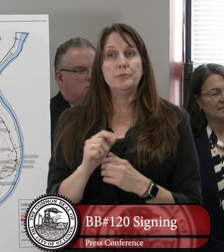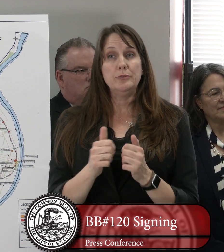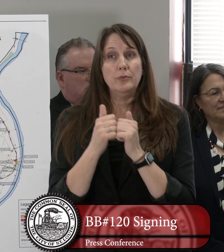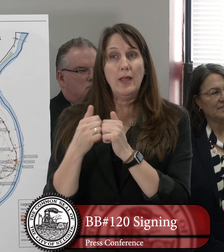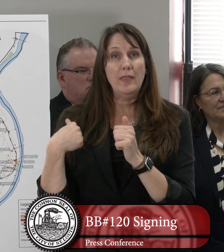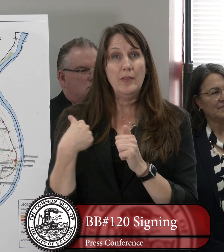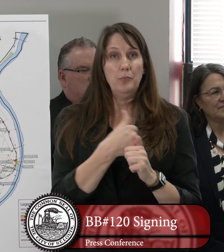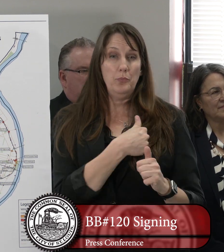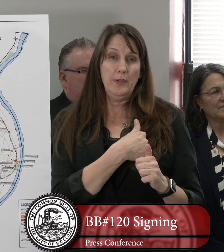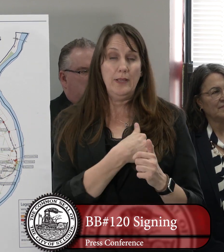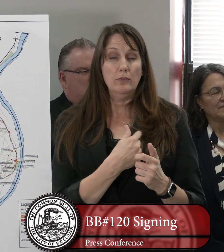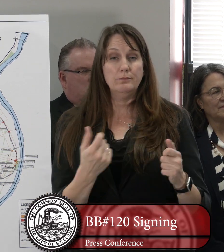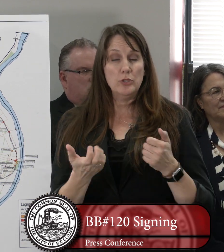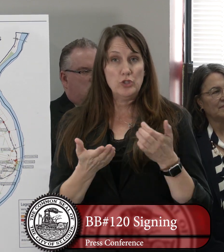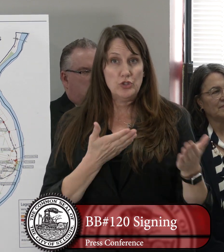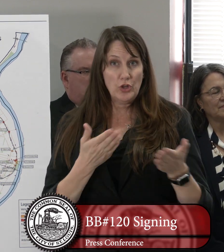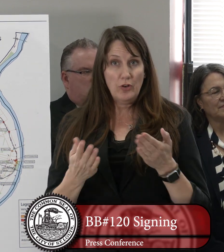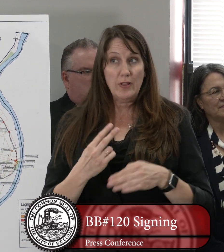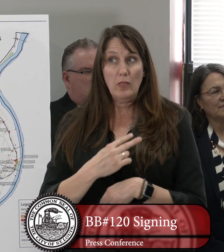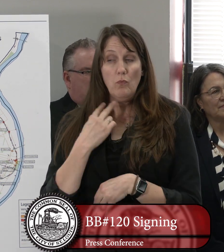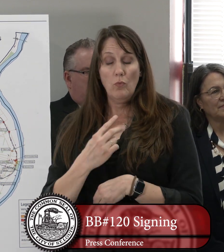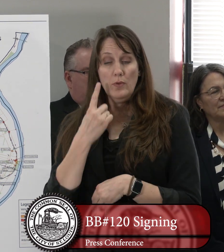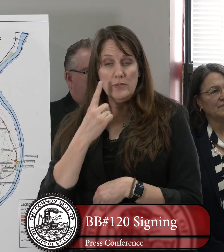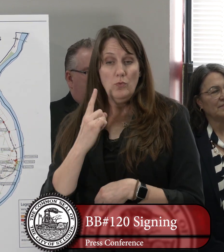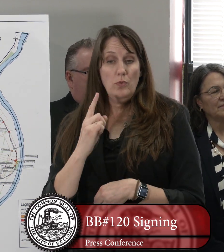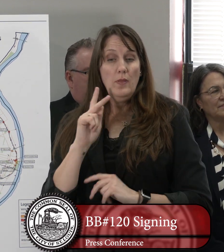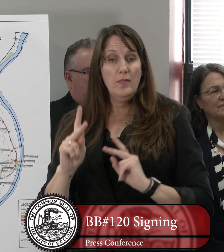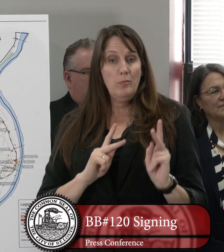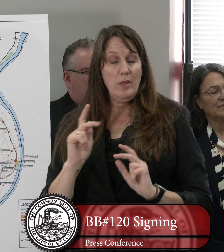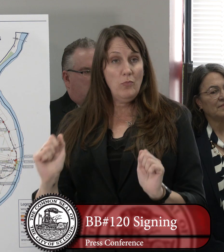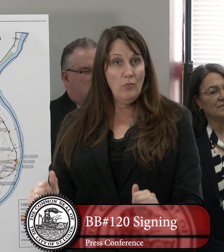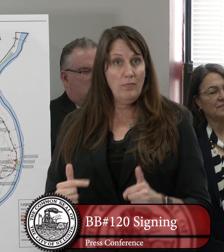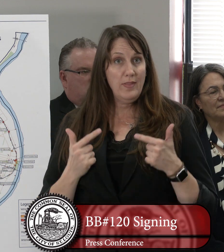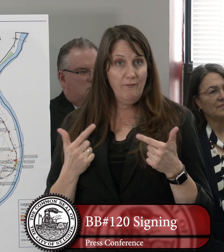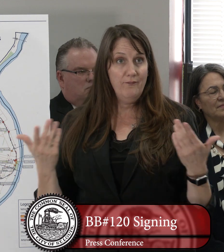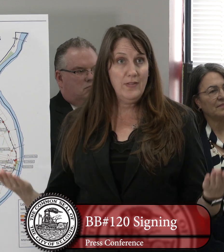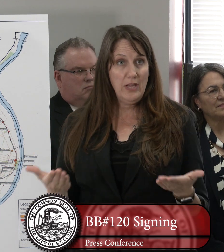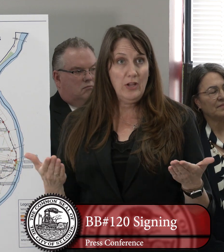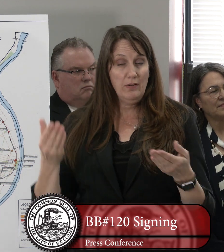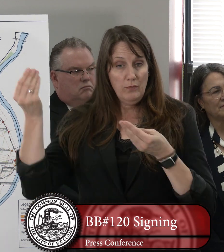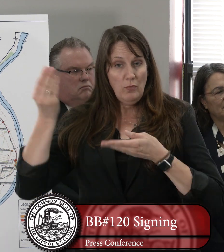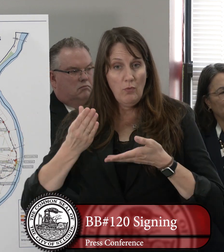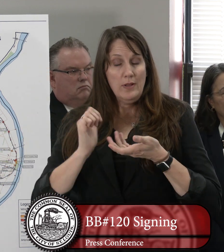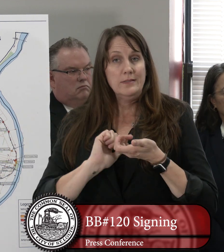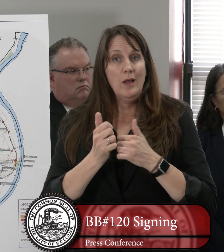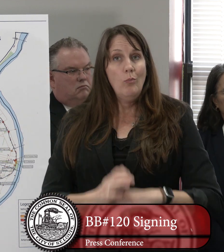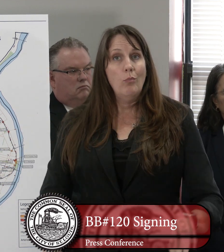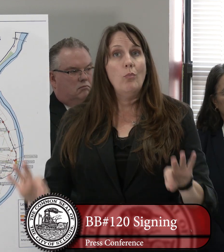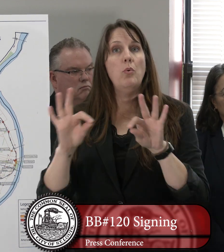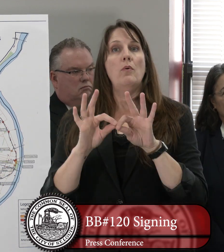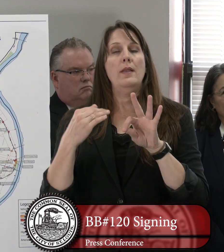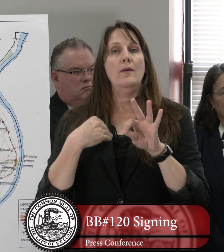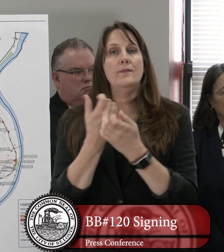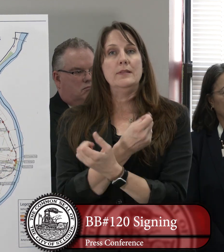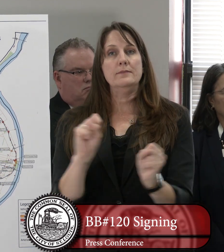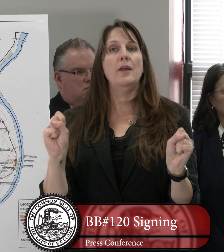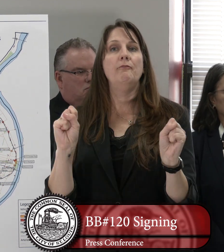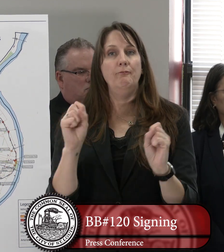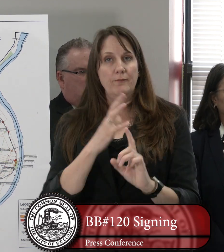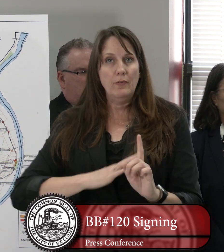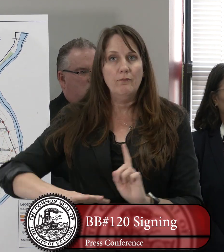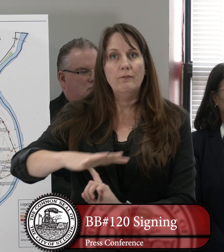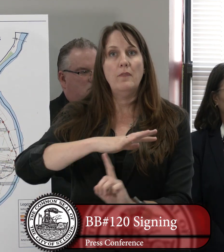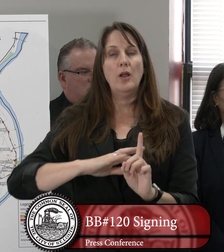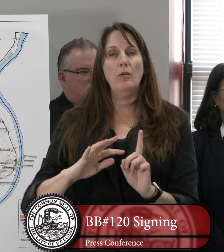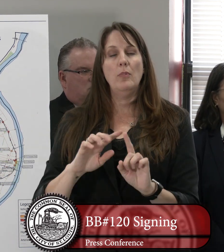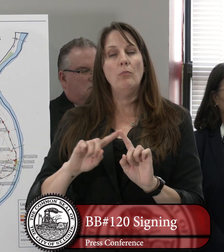are lifting up and serving the voices of the people who have told us how important it is to have a safe environment and to